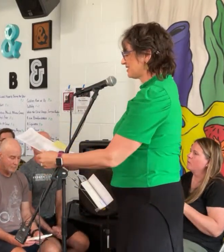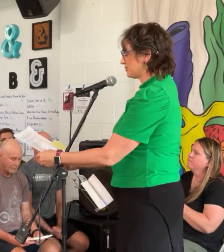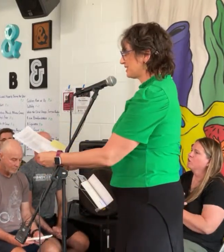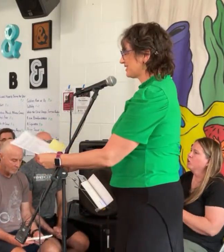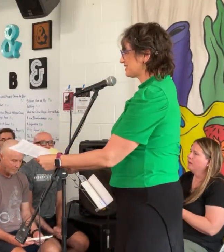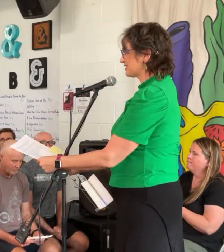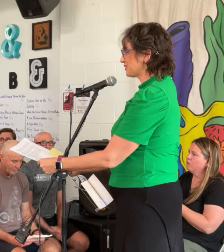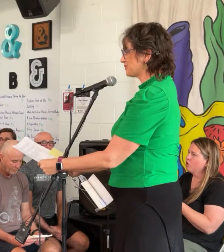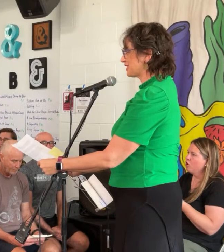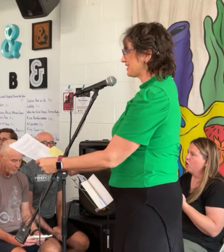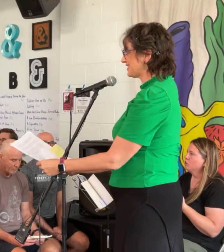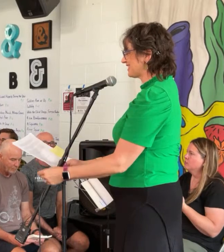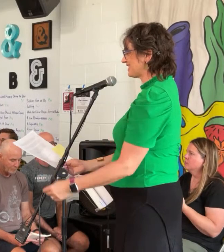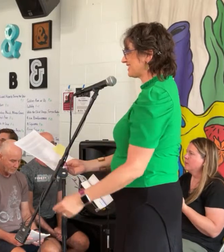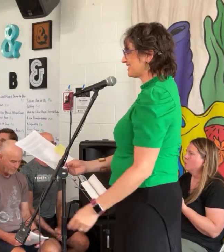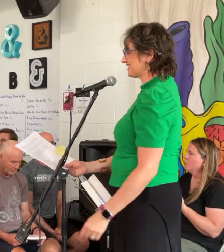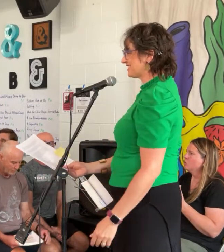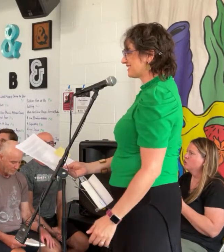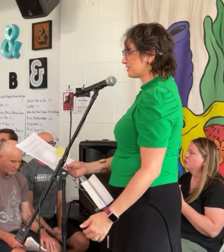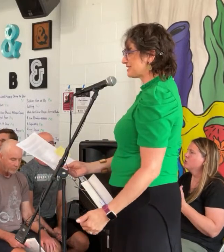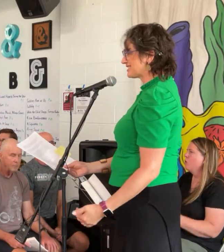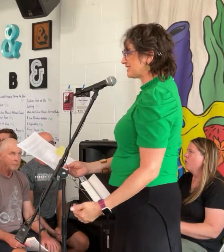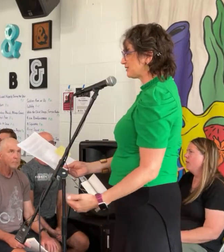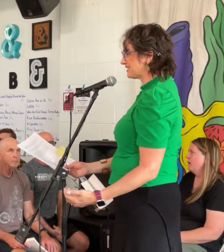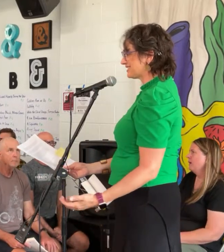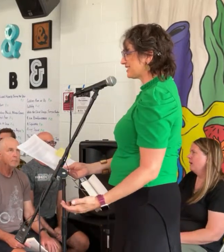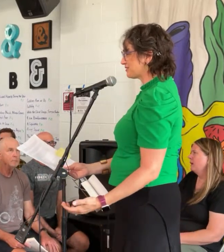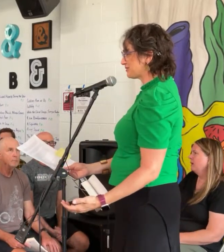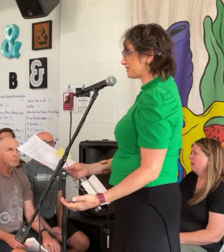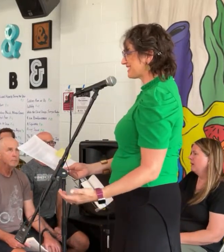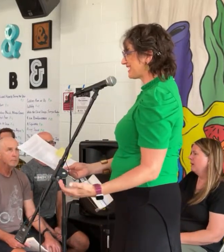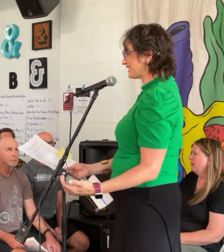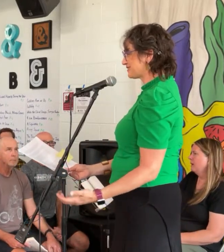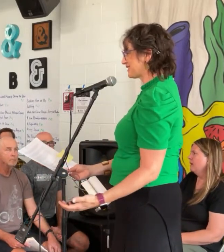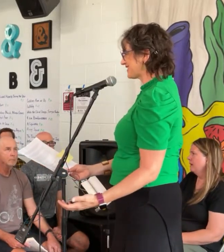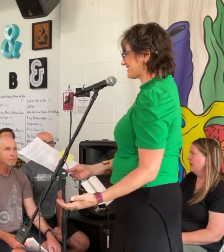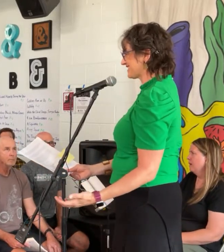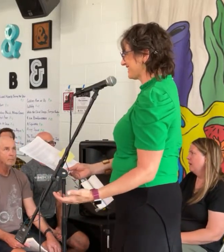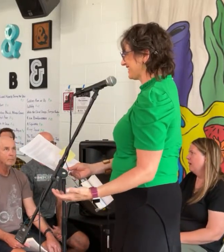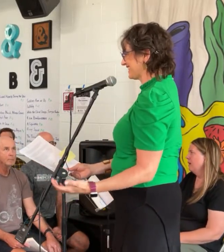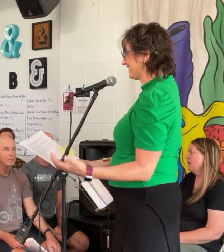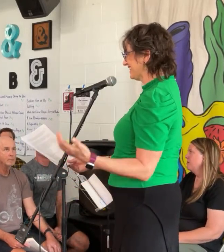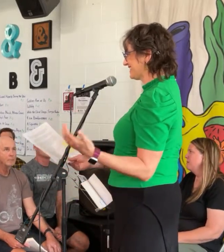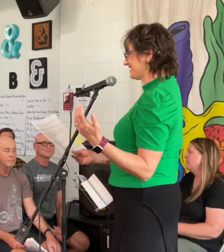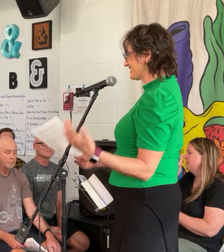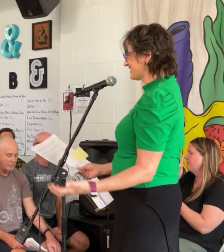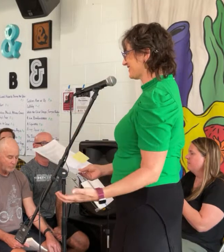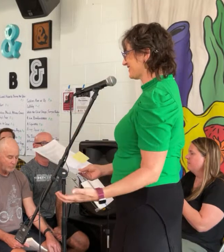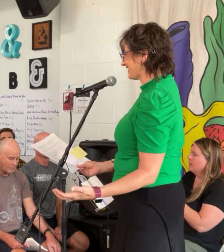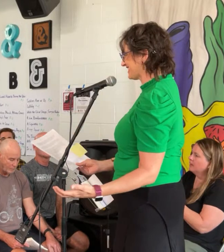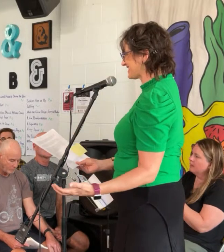and we are so very lucky that Ilya Kaminsky fell in love with Katie Farris and that she is here with us